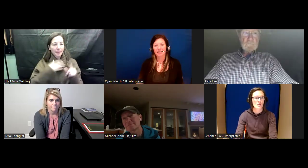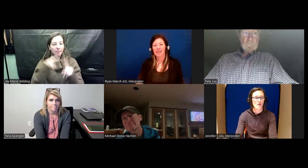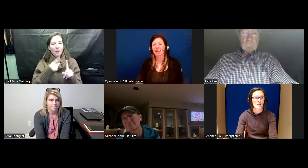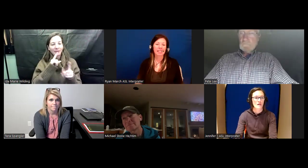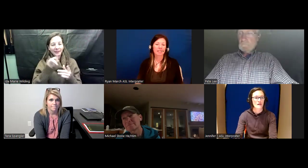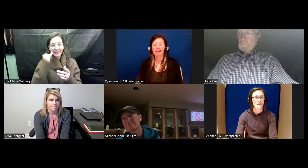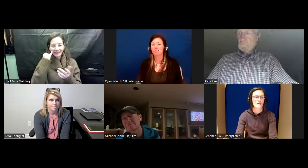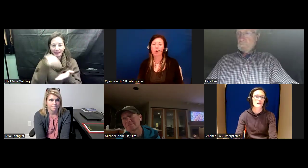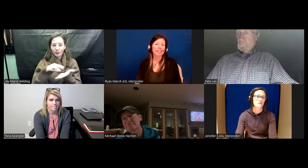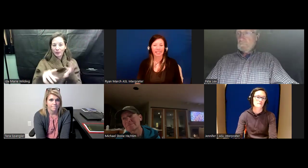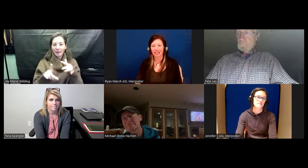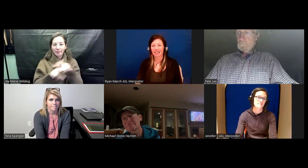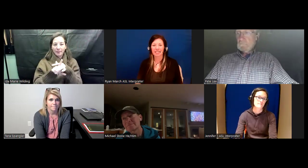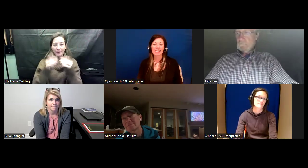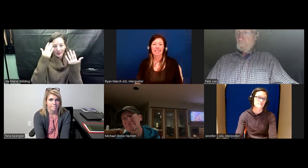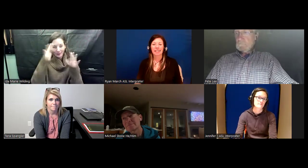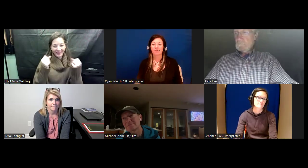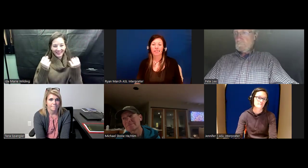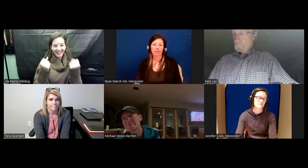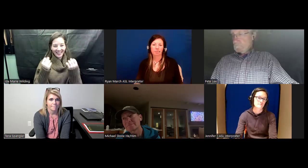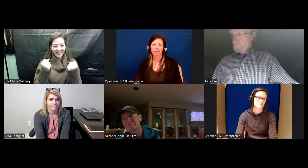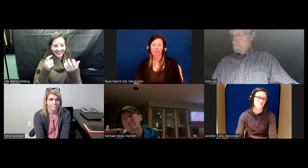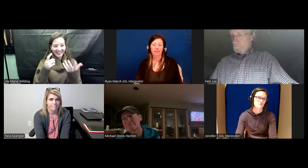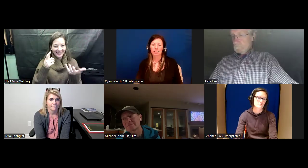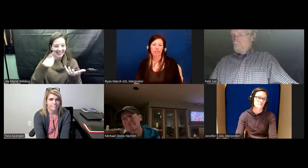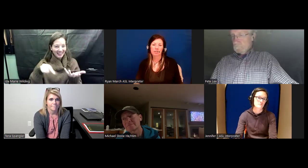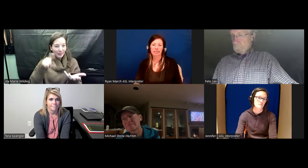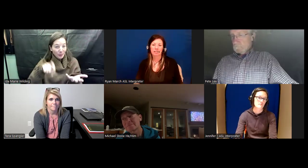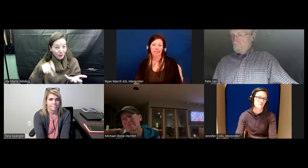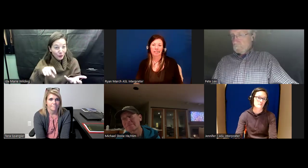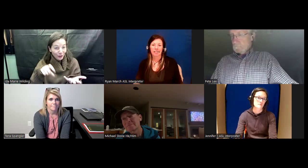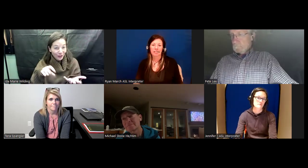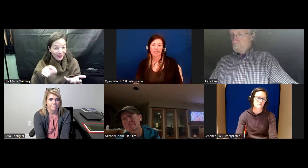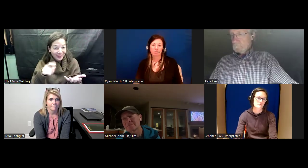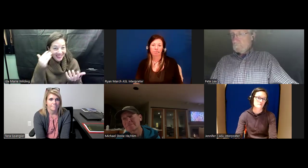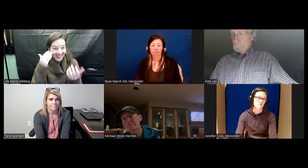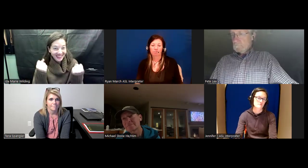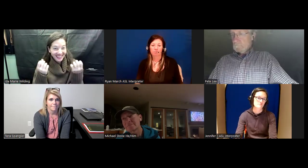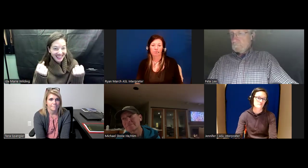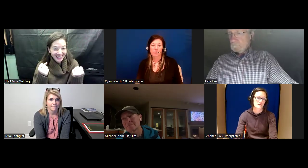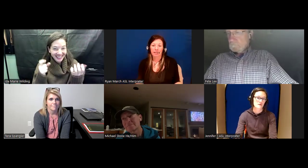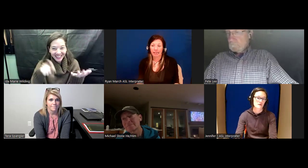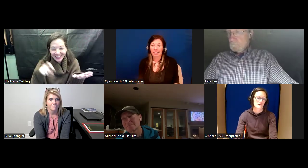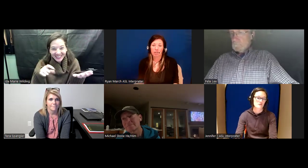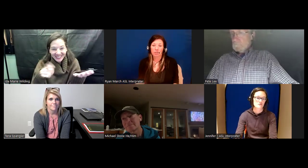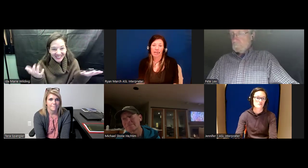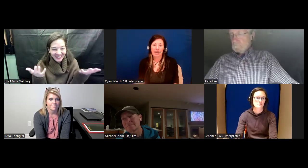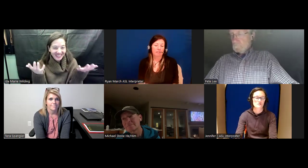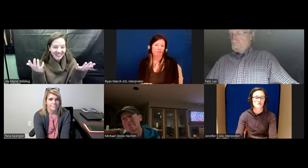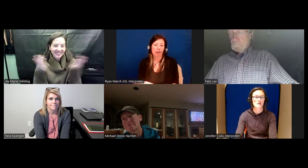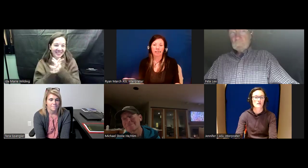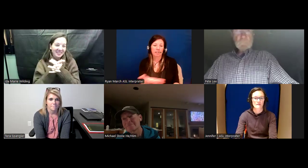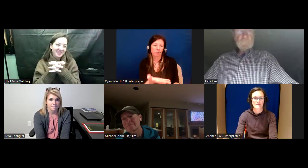And I guess my point is if a student, you know, like they should know